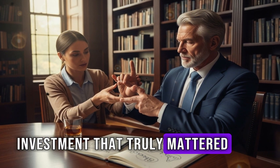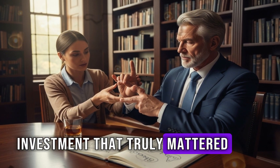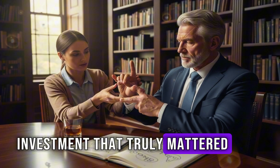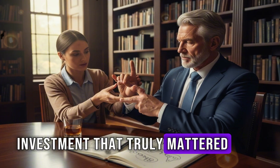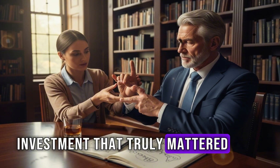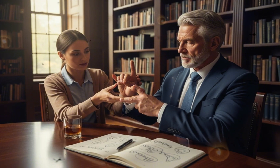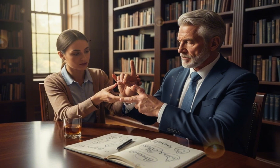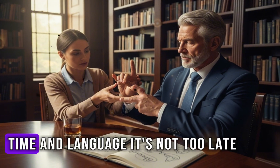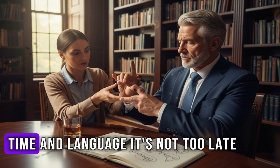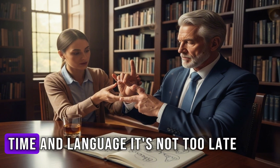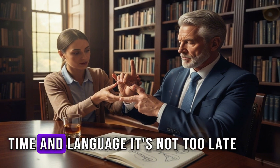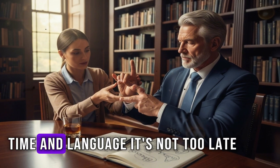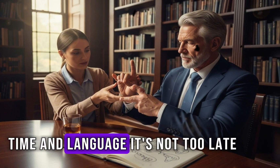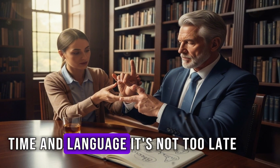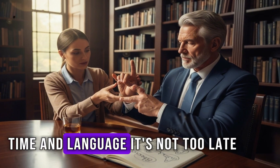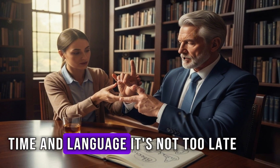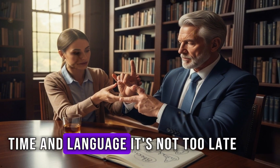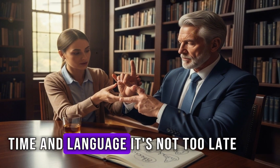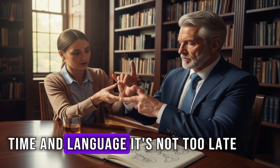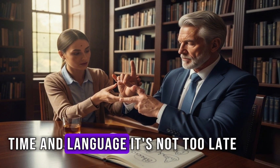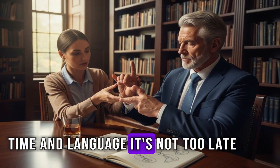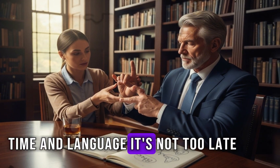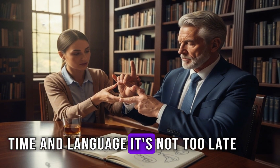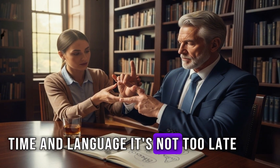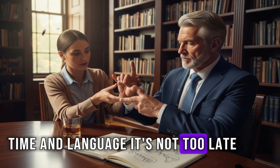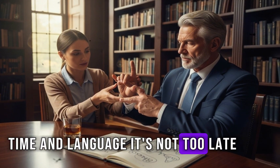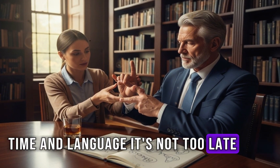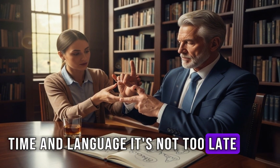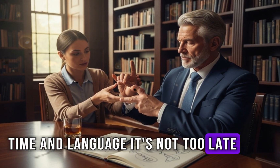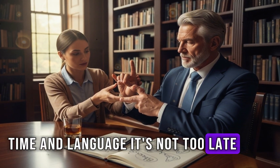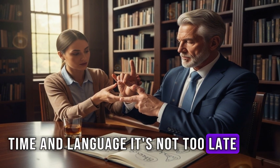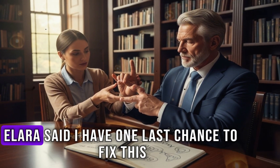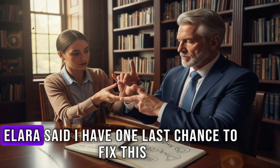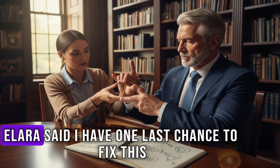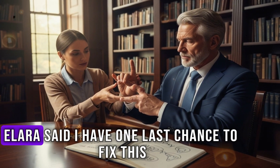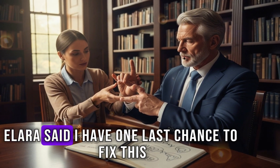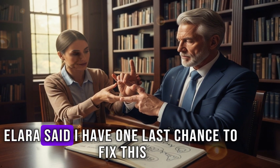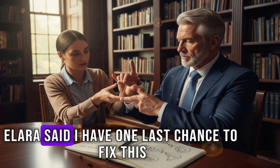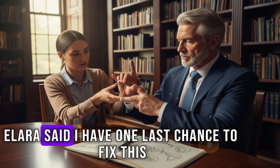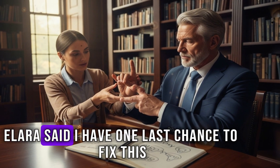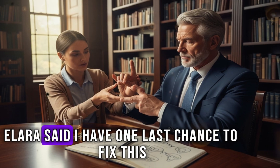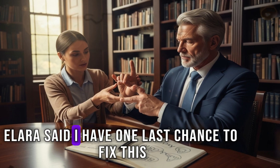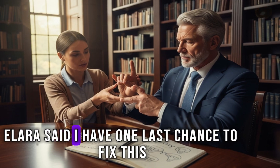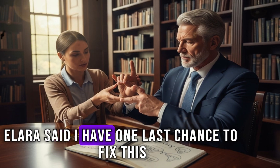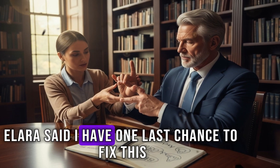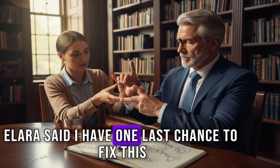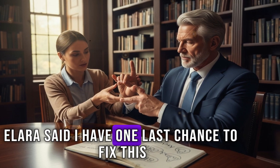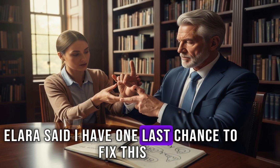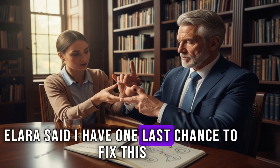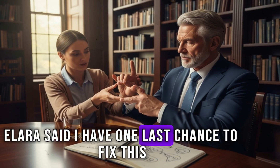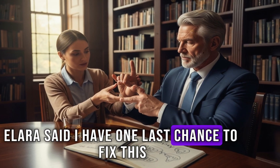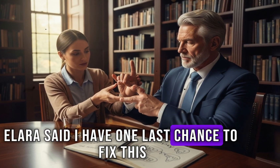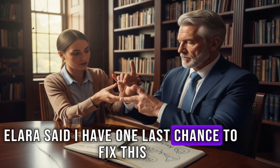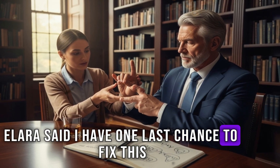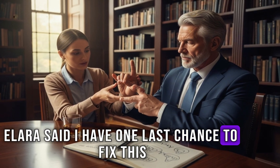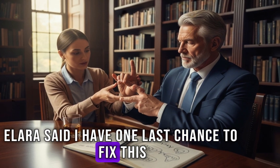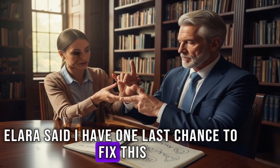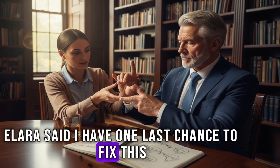mattered. Time and language. It's not too late, Elara said. I have one last chance to fix